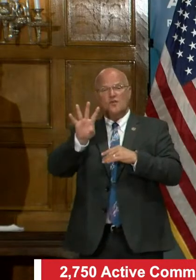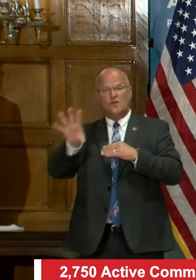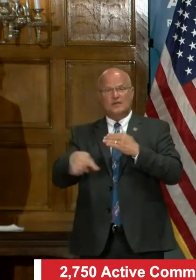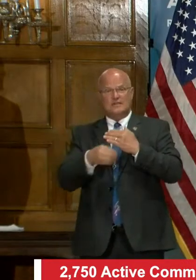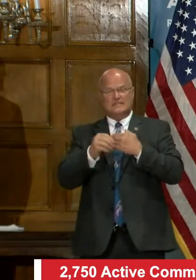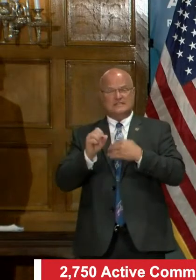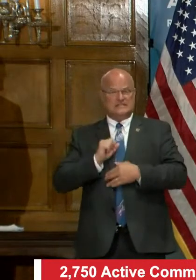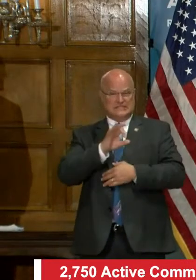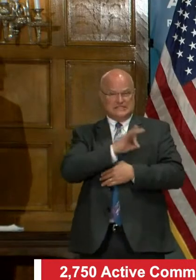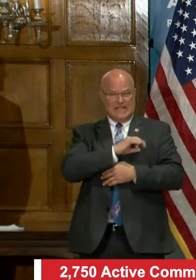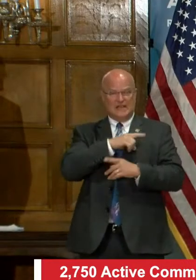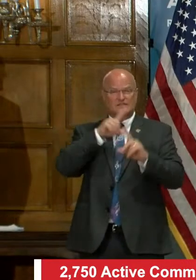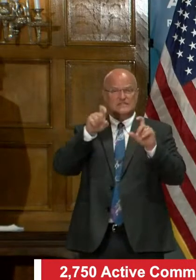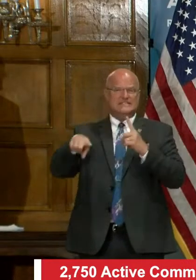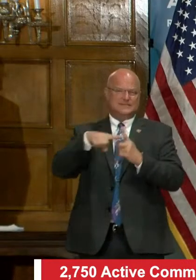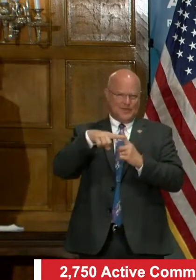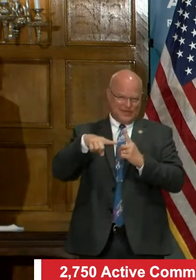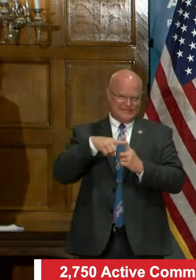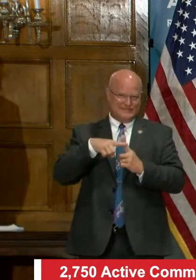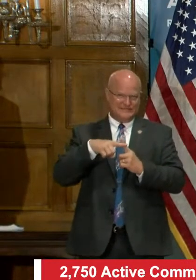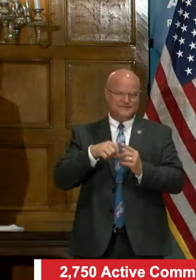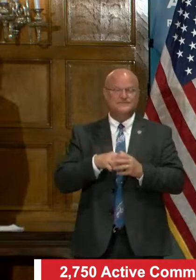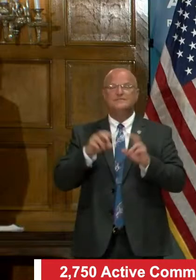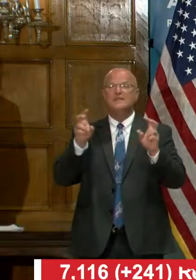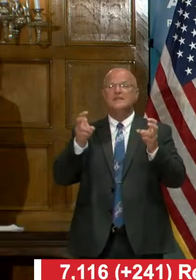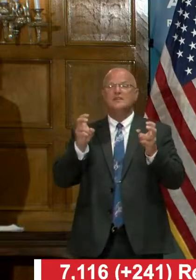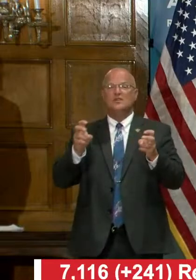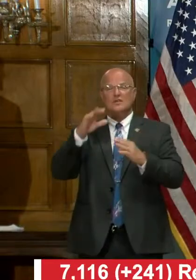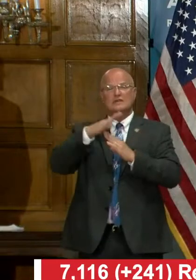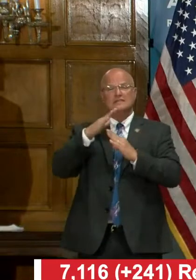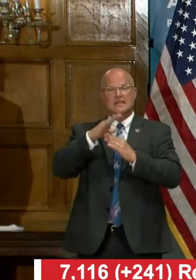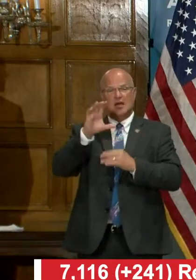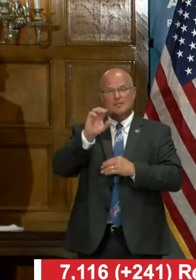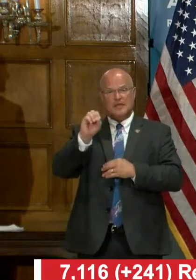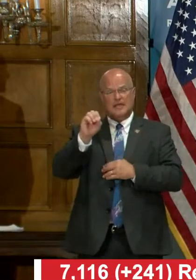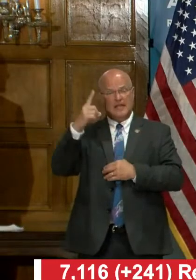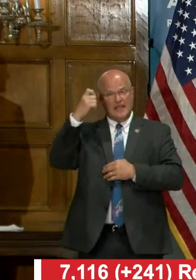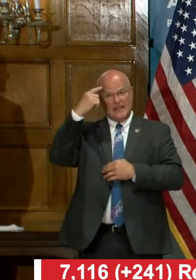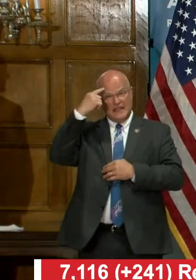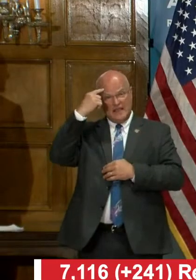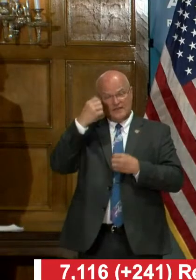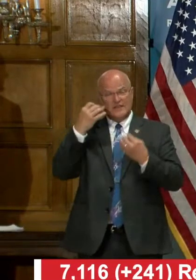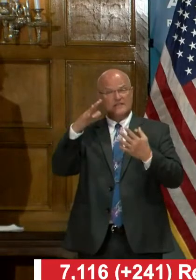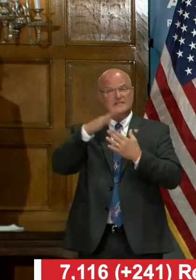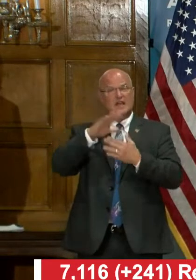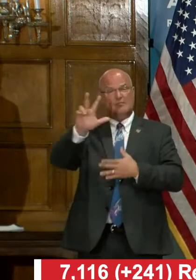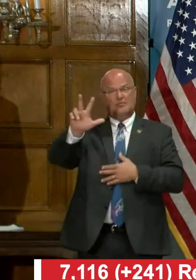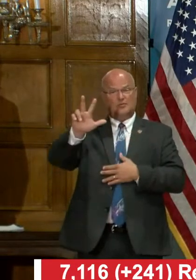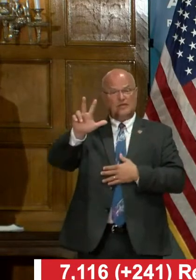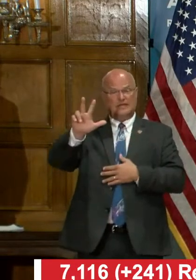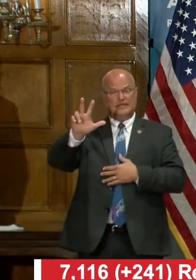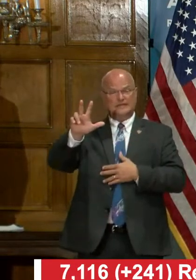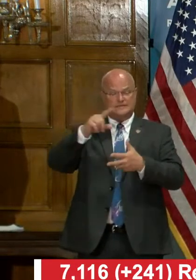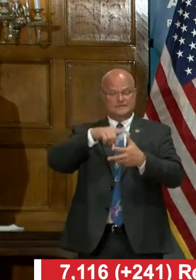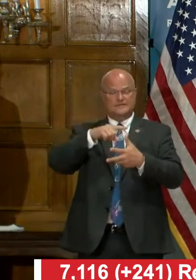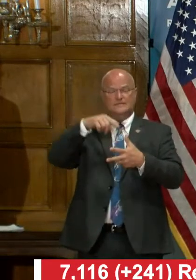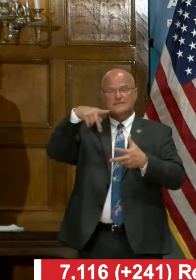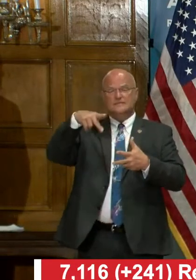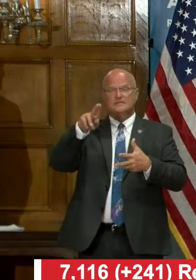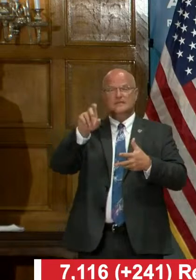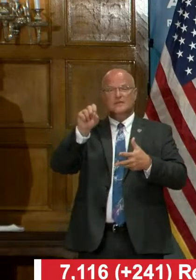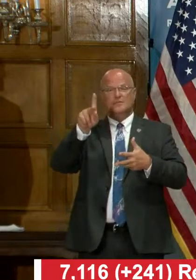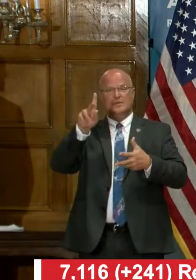home staff who have tested positive. In terms of our top counties, the Governor has given our top 3, Pulaski